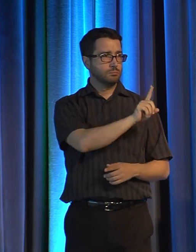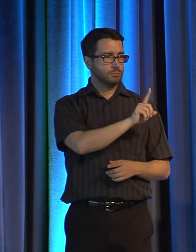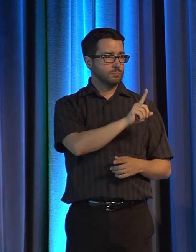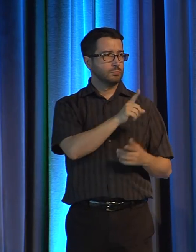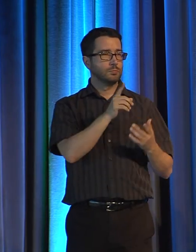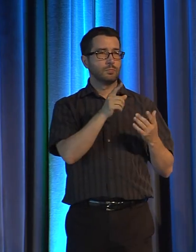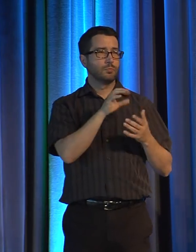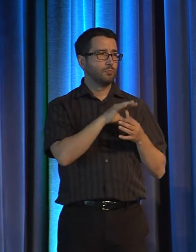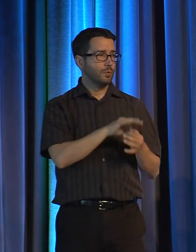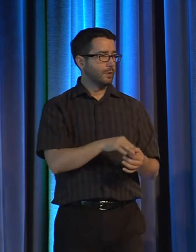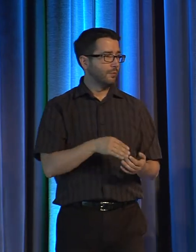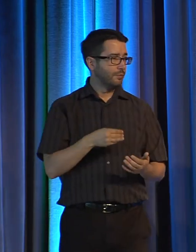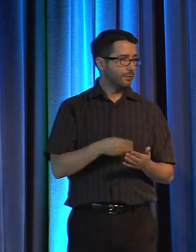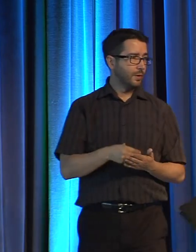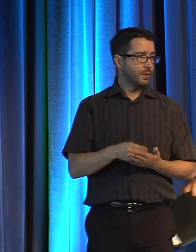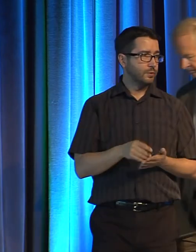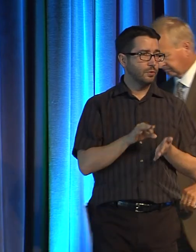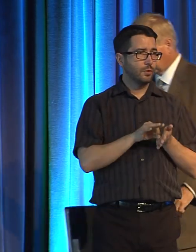Audit Committee.